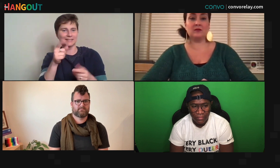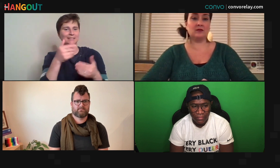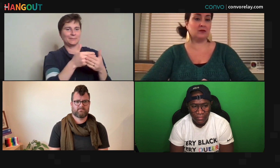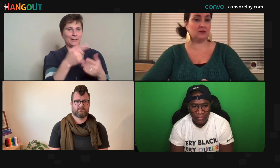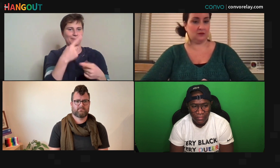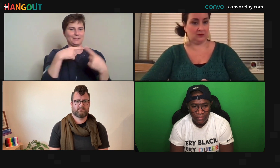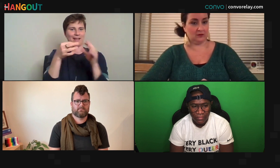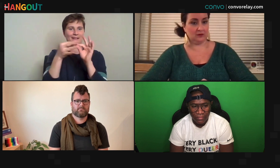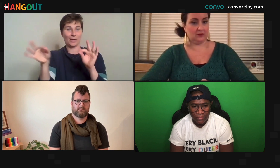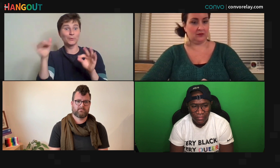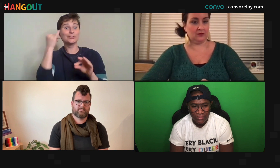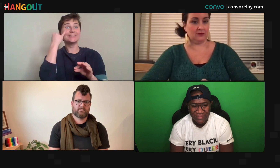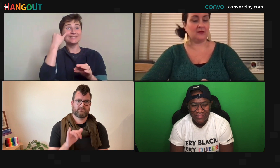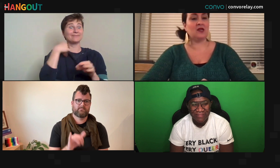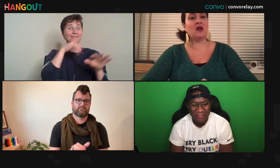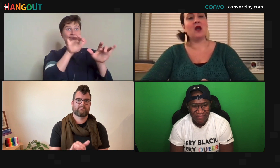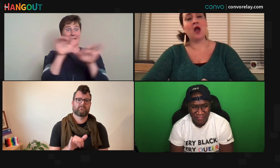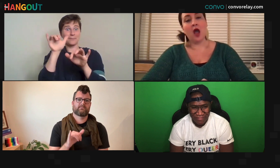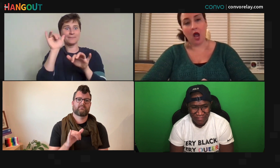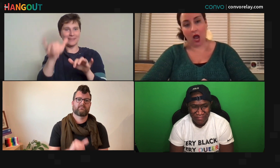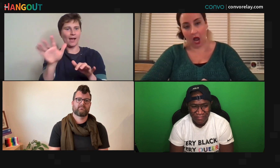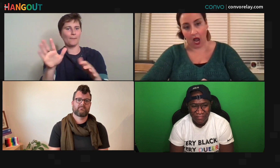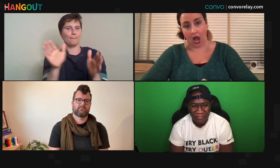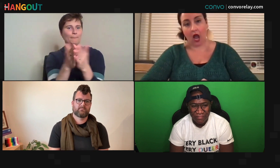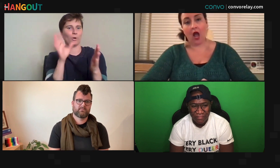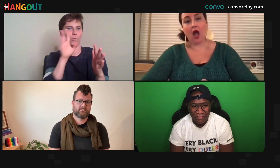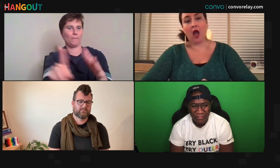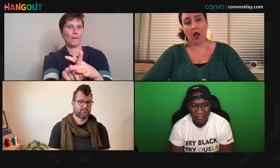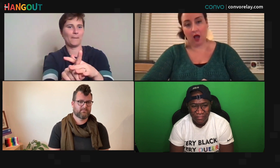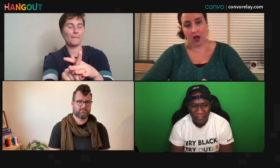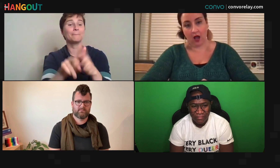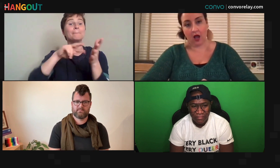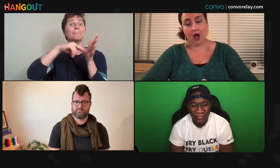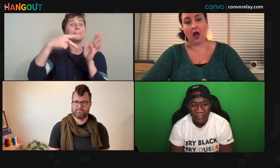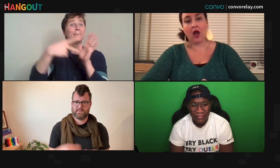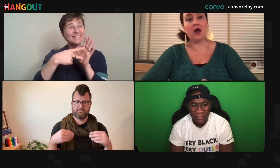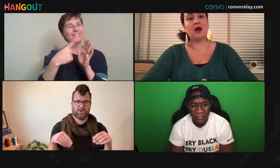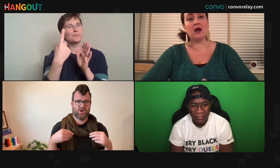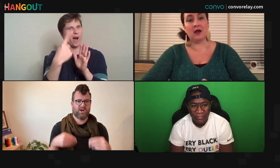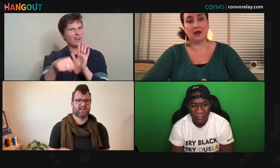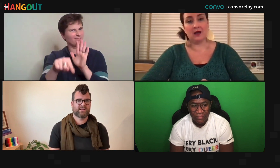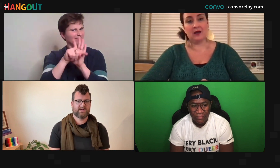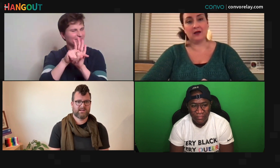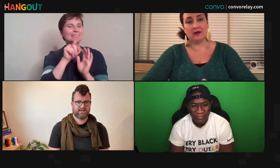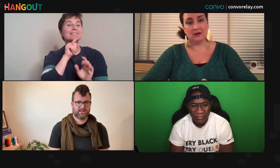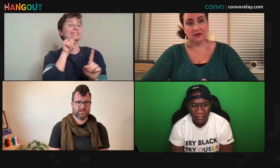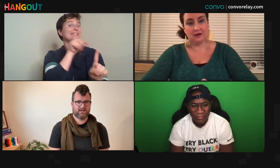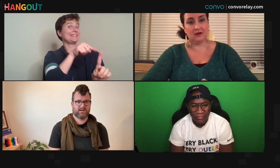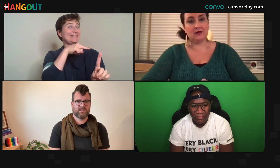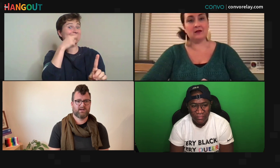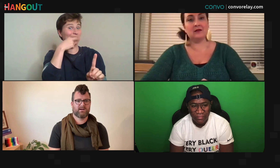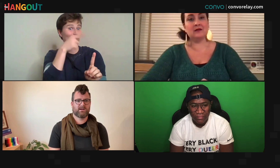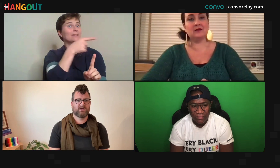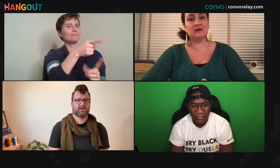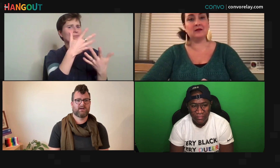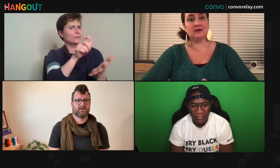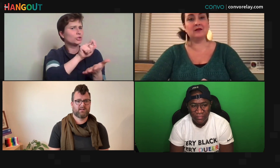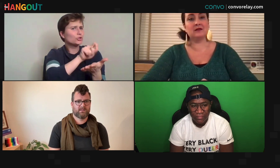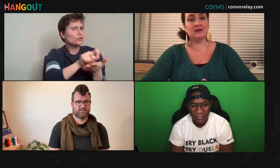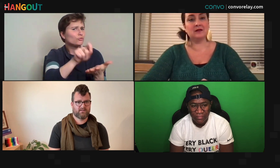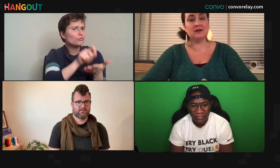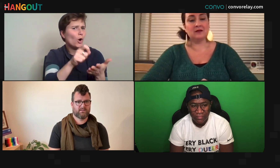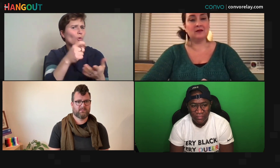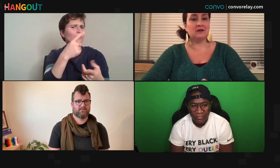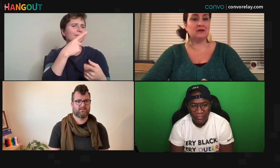The biggest Google word search is baby sign language. So if you type it in, that book is going to come up, meaning, Wow.